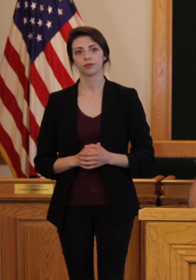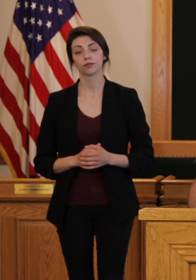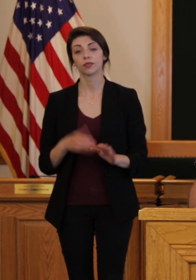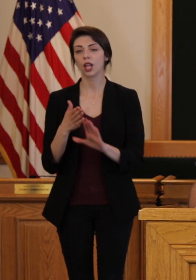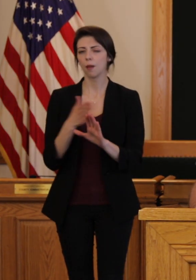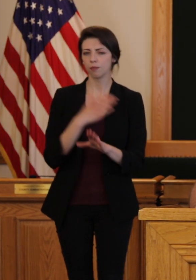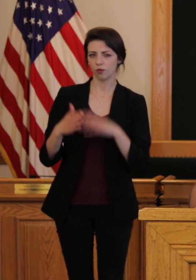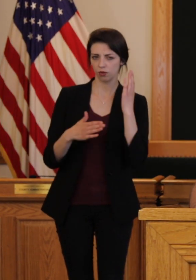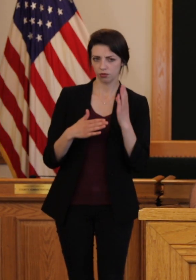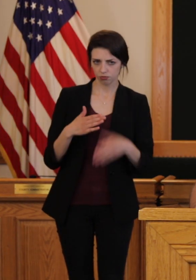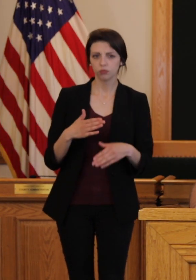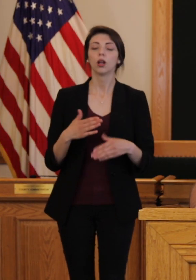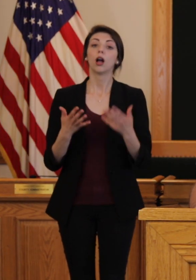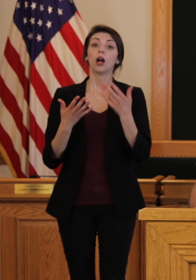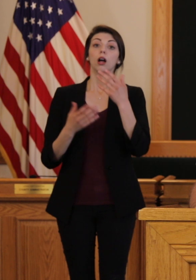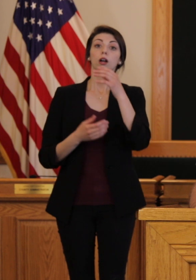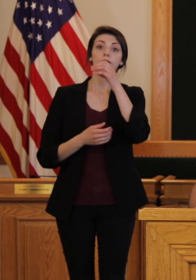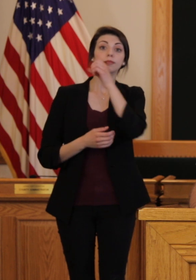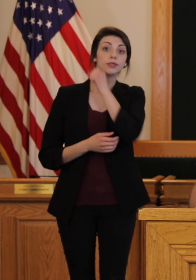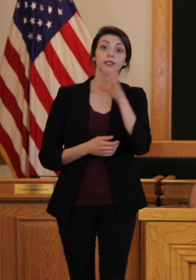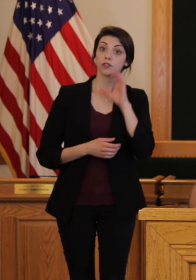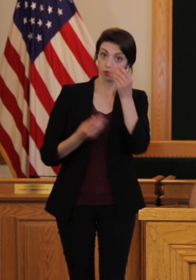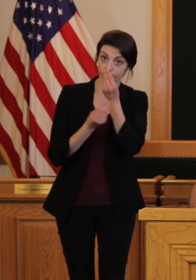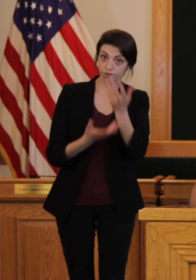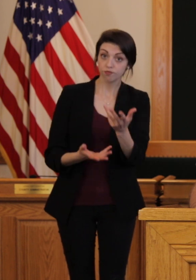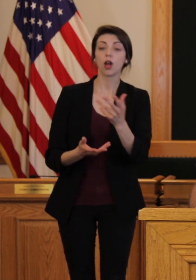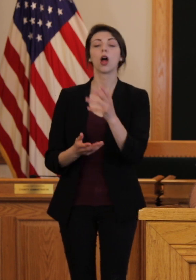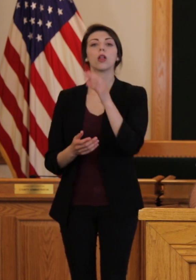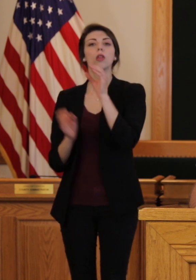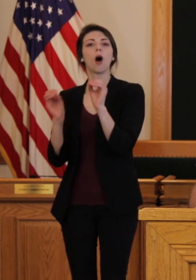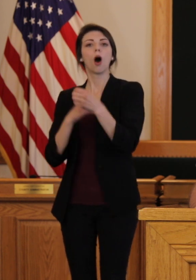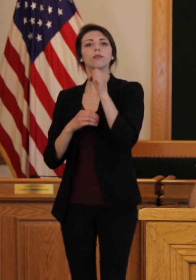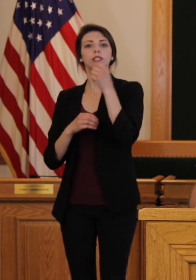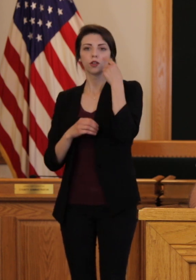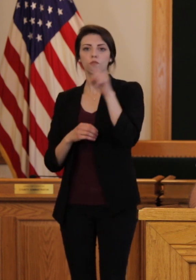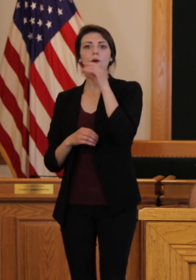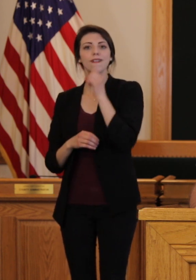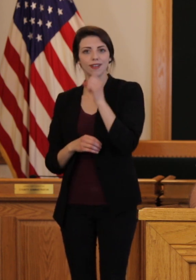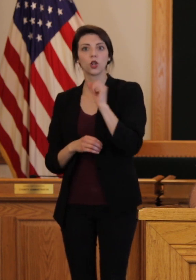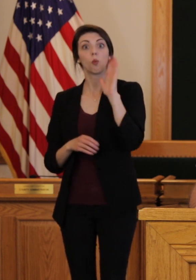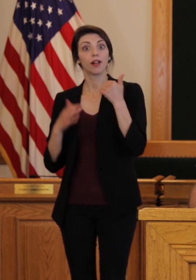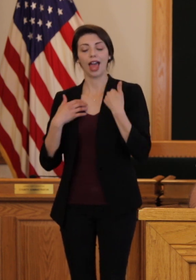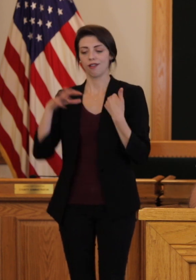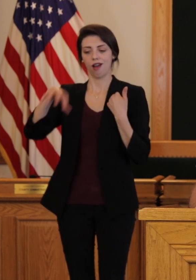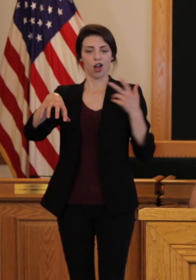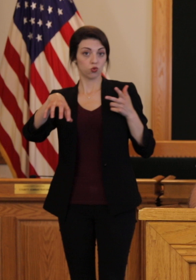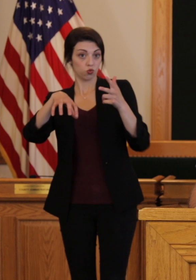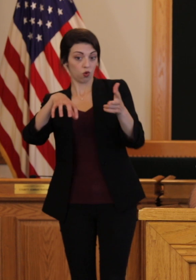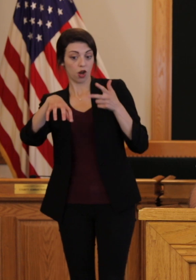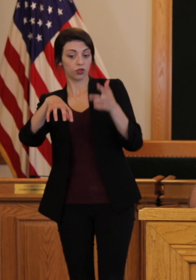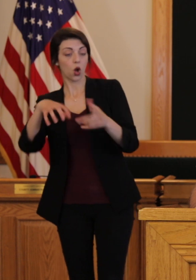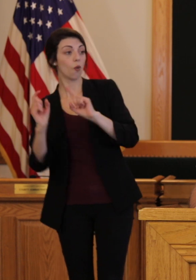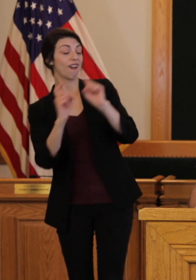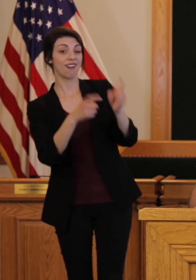Before we close, I want to let our seniors know that the Office for the Aging will hold another drive-through face mask distribution on Monday, June 8th, from